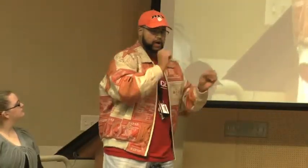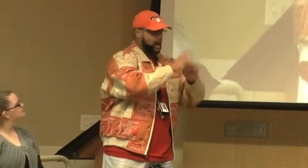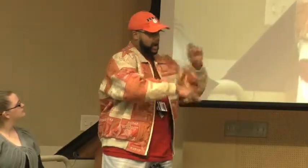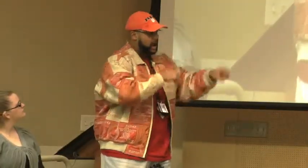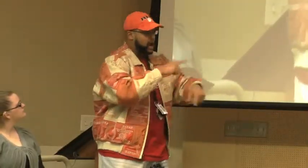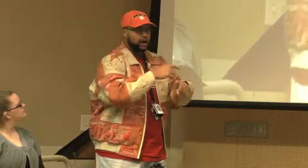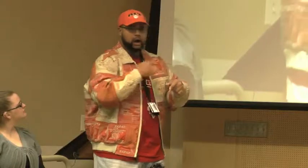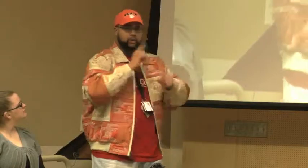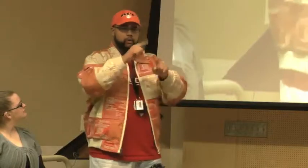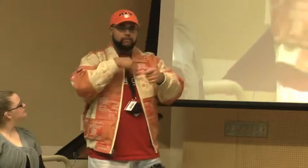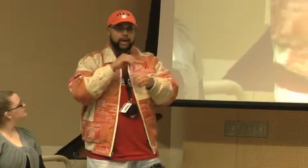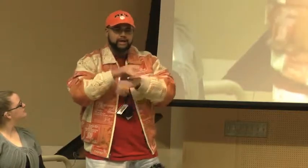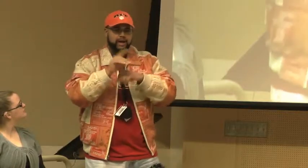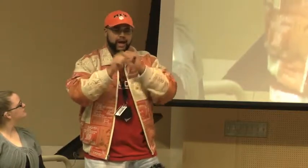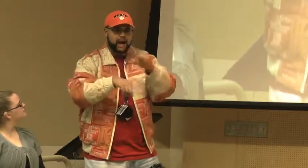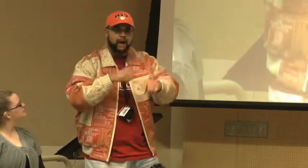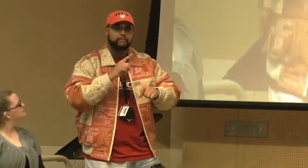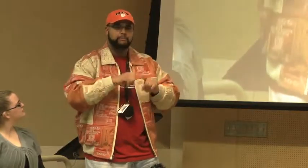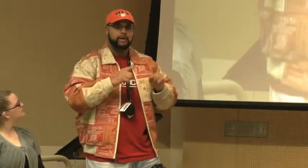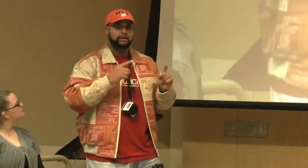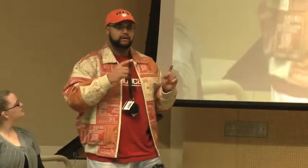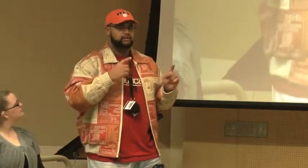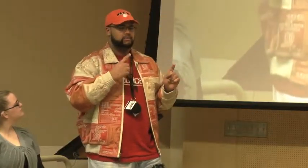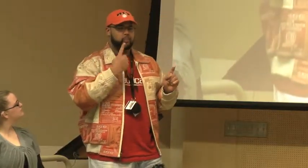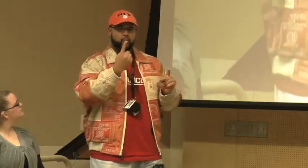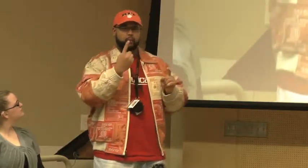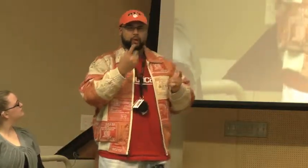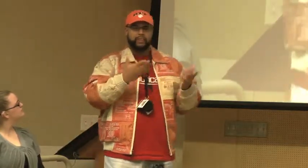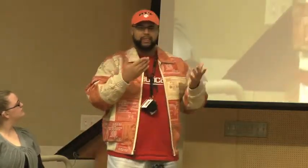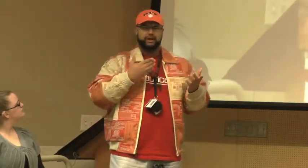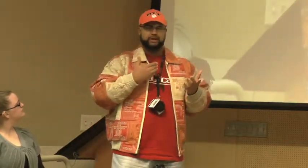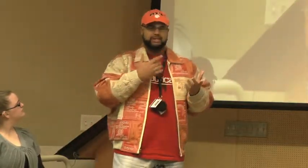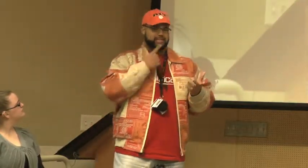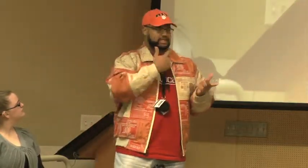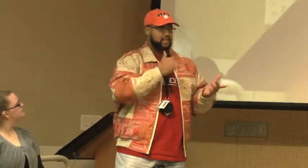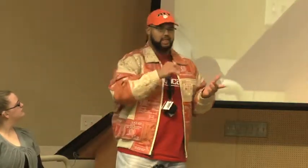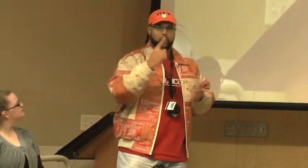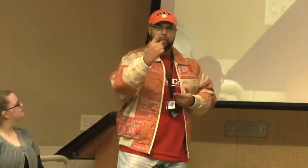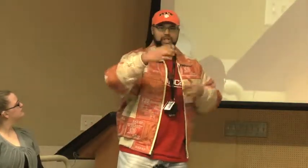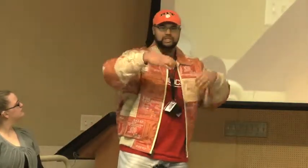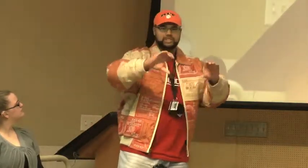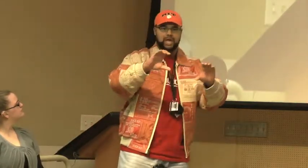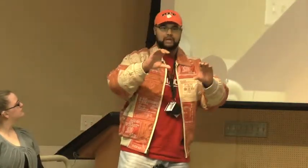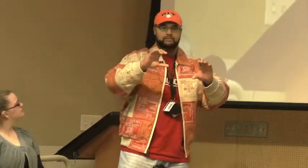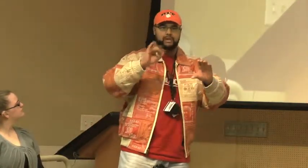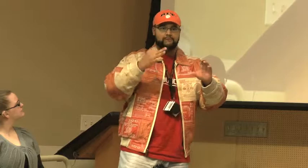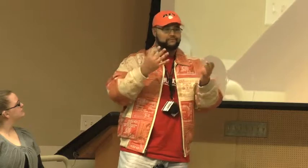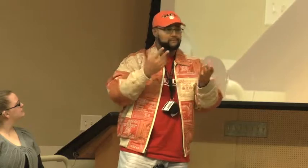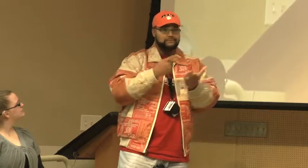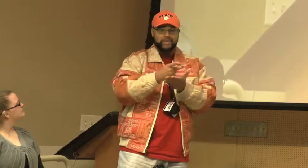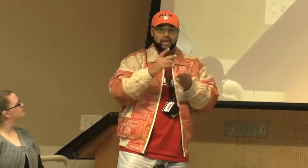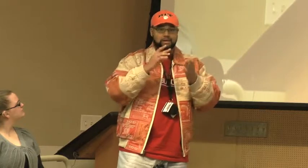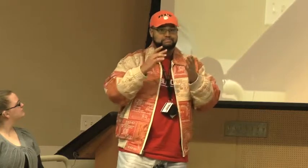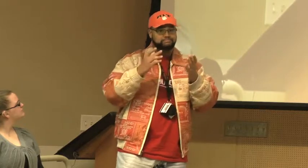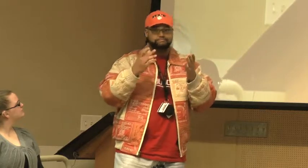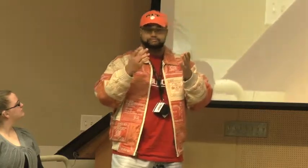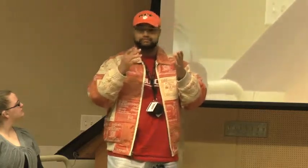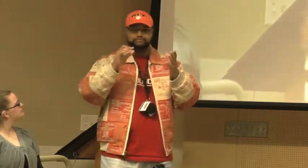I want to ask you to go in the office and ask questions about the English and everything. But one thing they say, you have one chance, and if